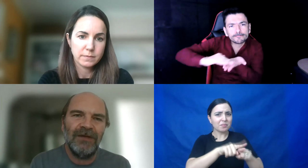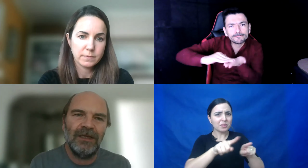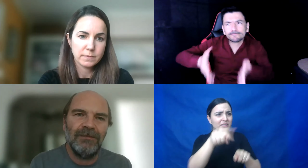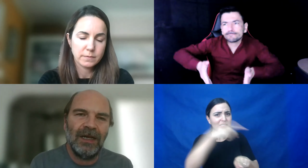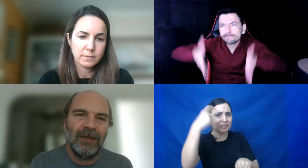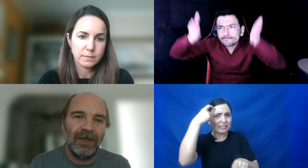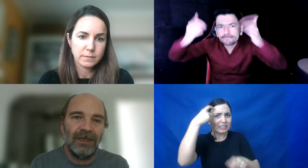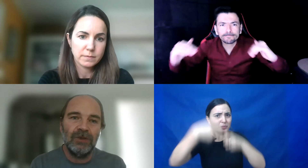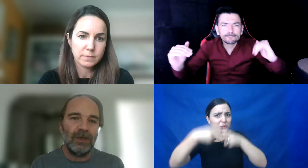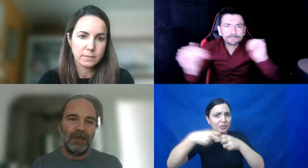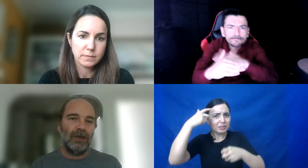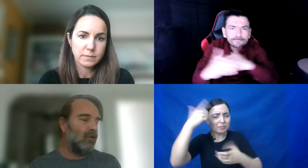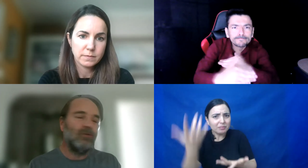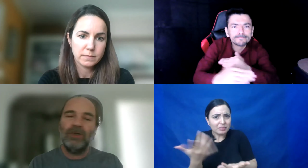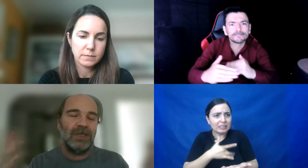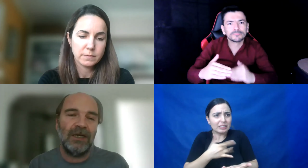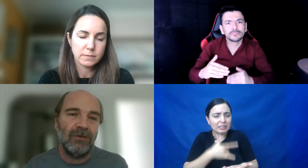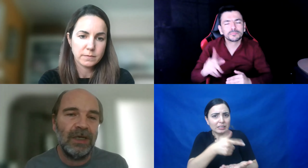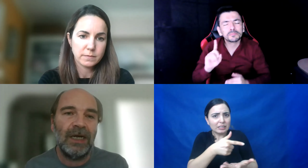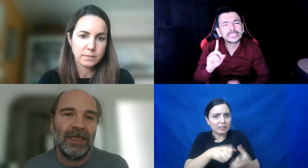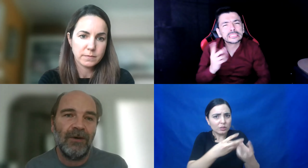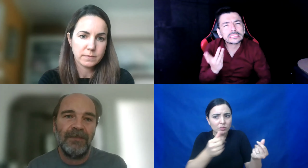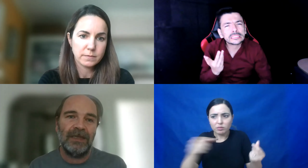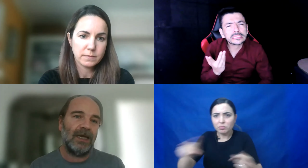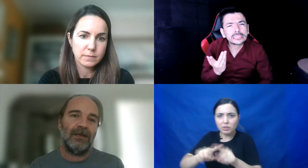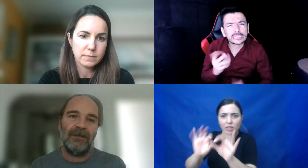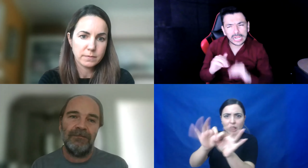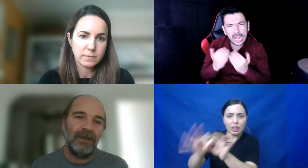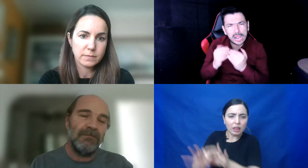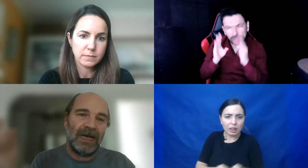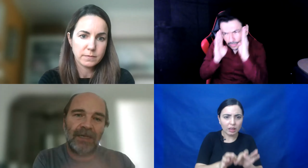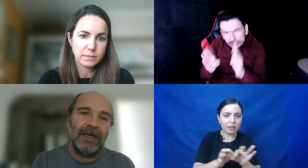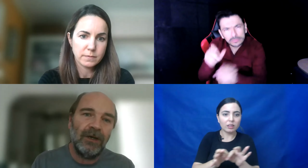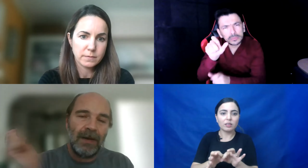invested in infrastructure, roads, etc., and we realized that